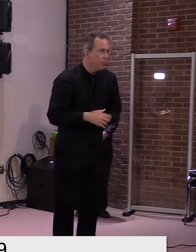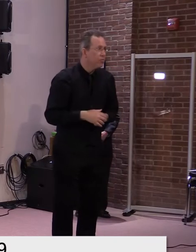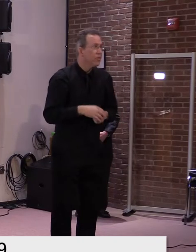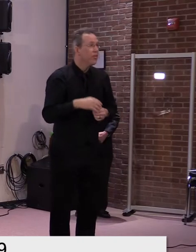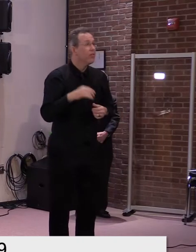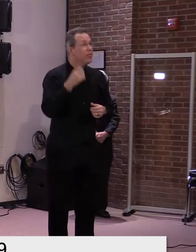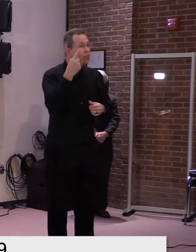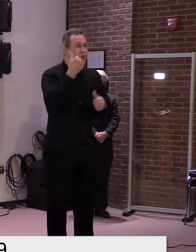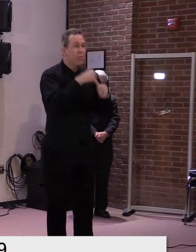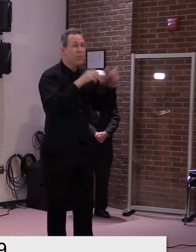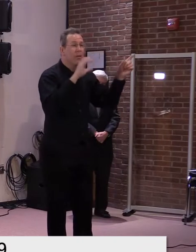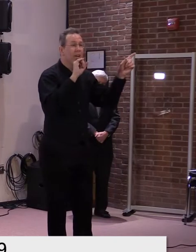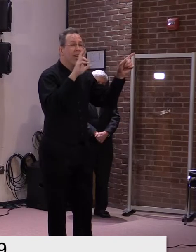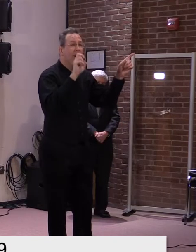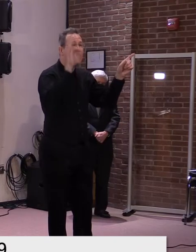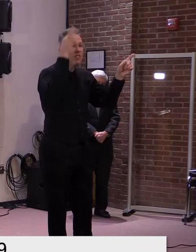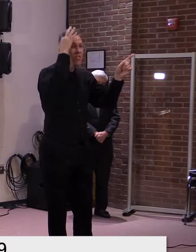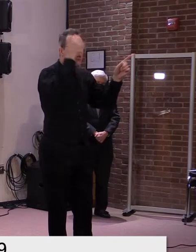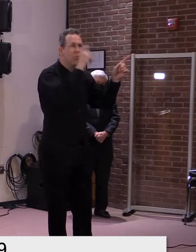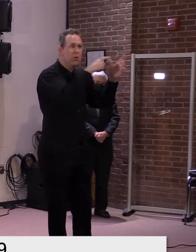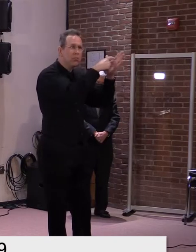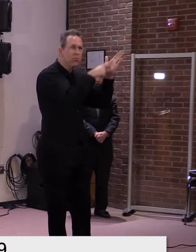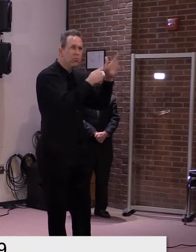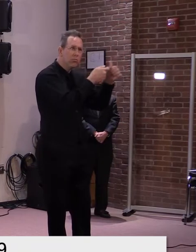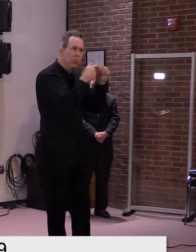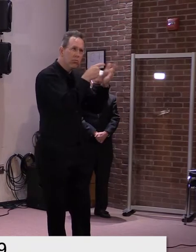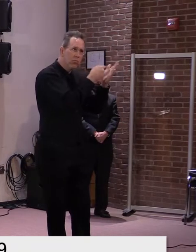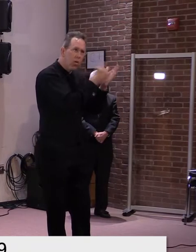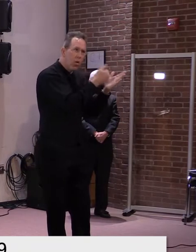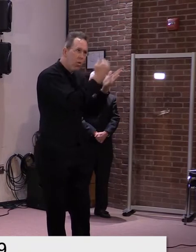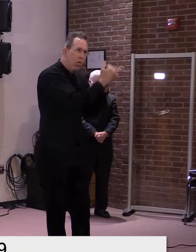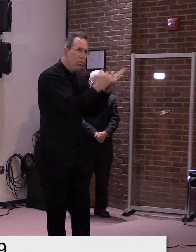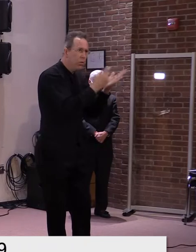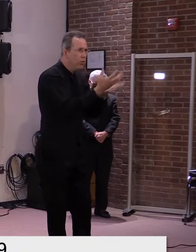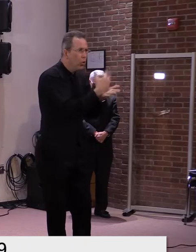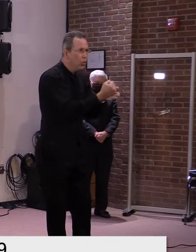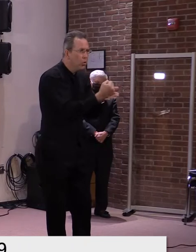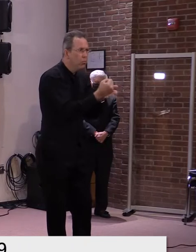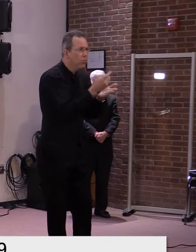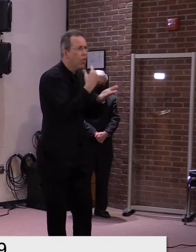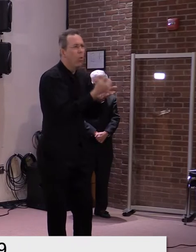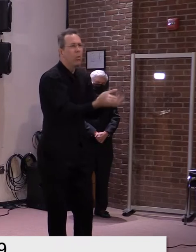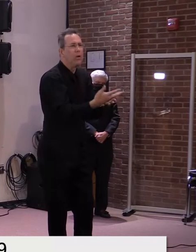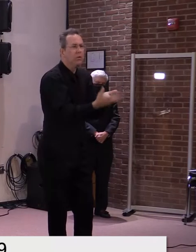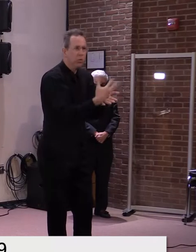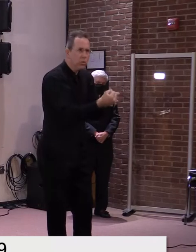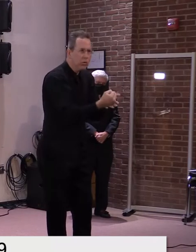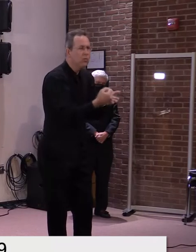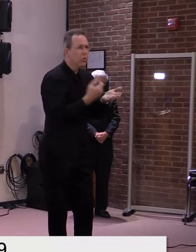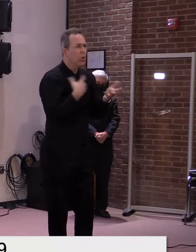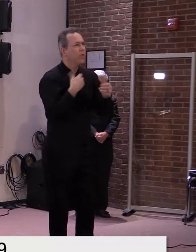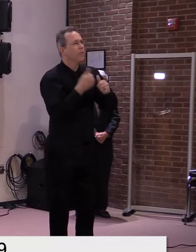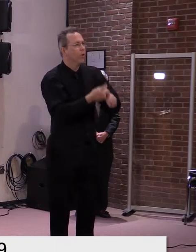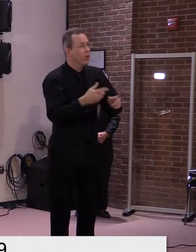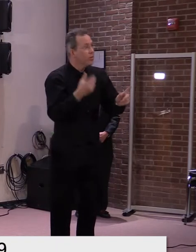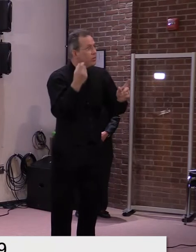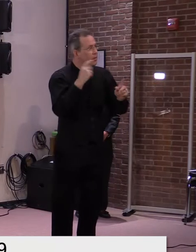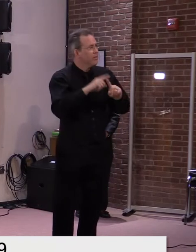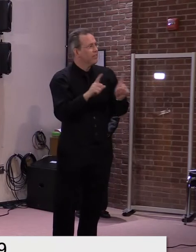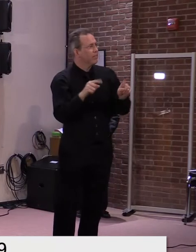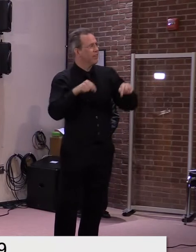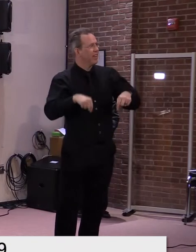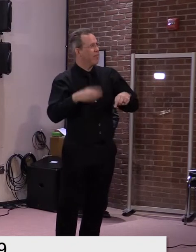bill by the end of 2020. There are some significant differences, however, between this bill and